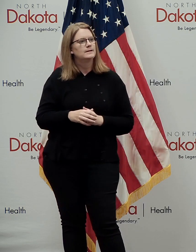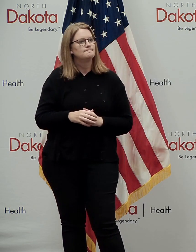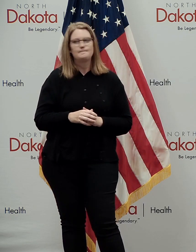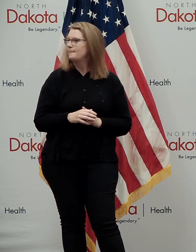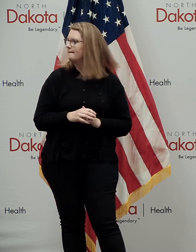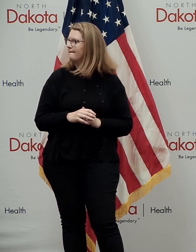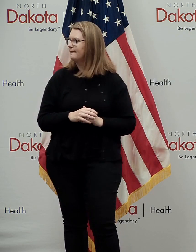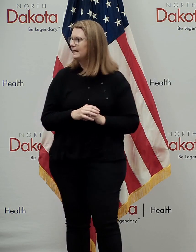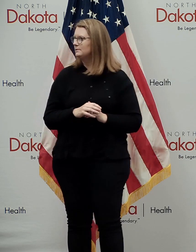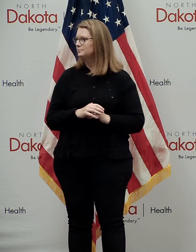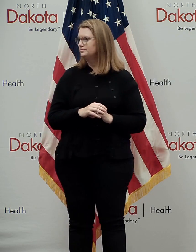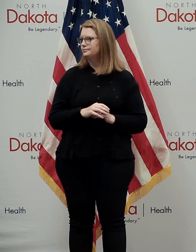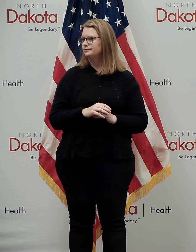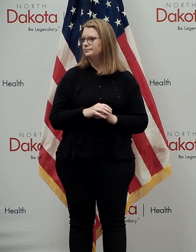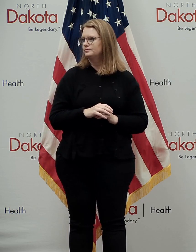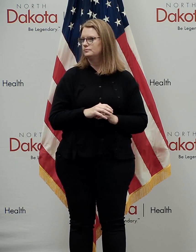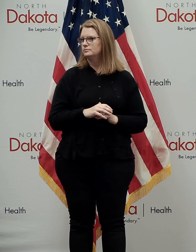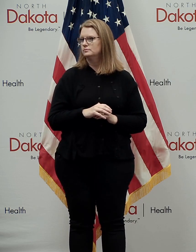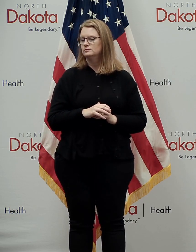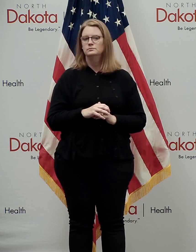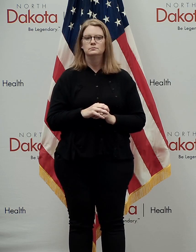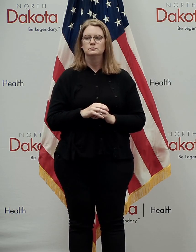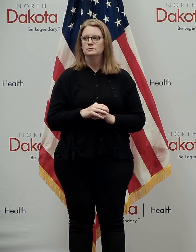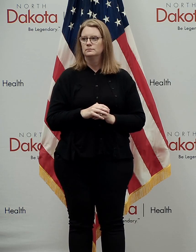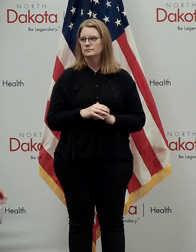Governor Burgum, thank you.